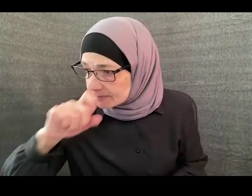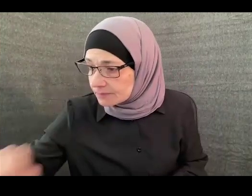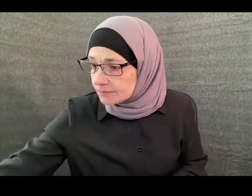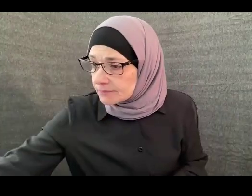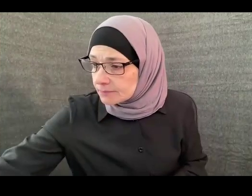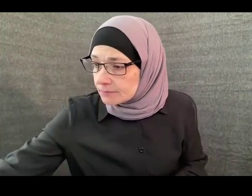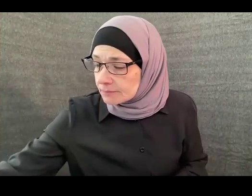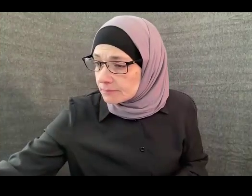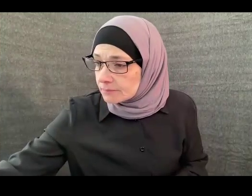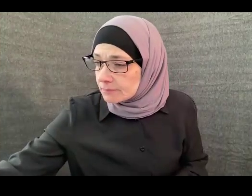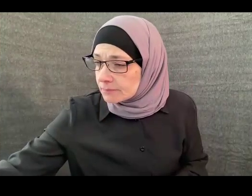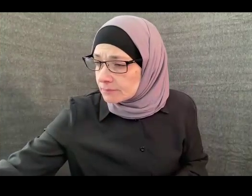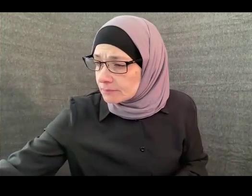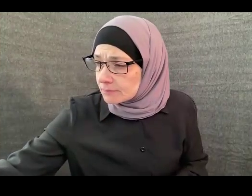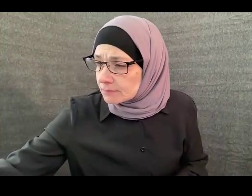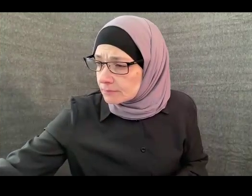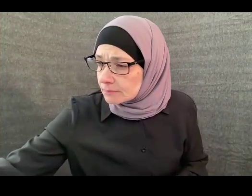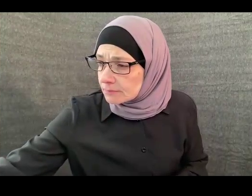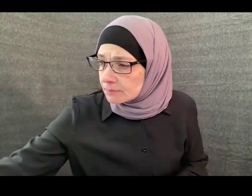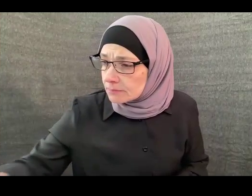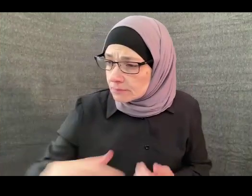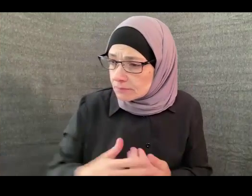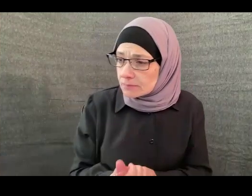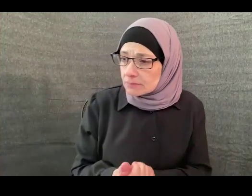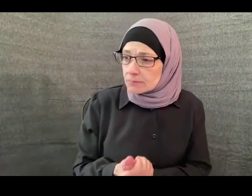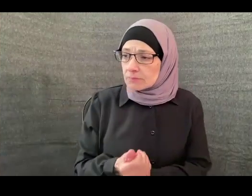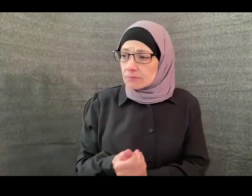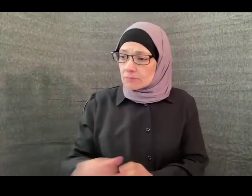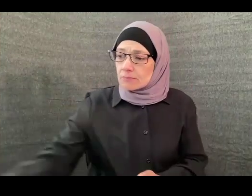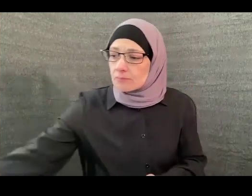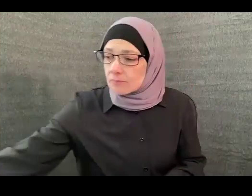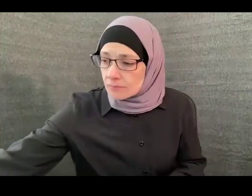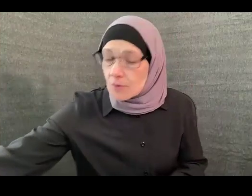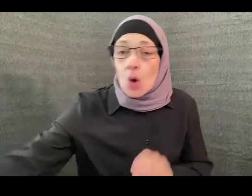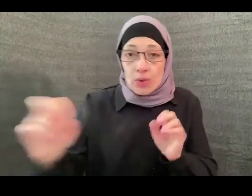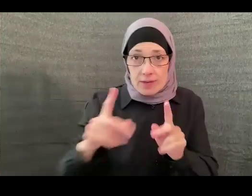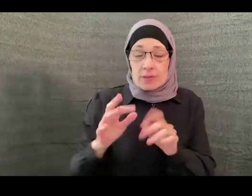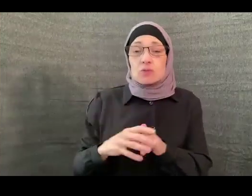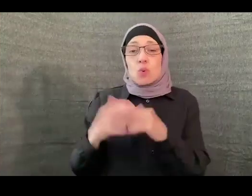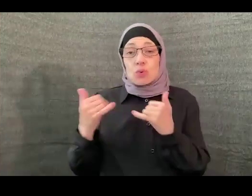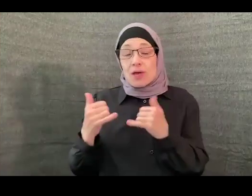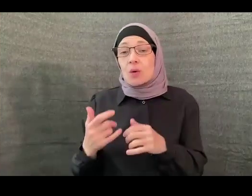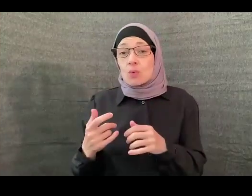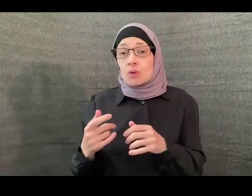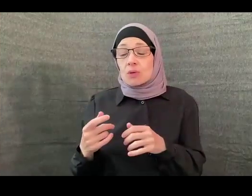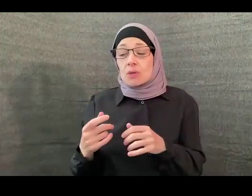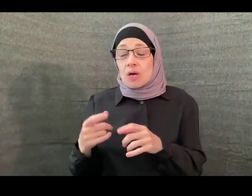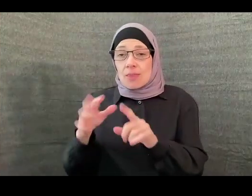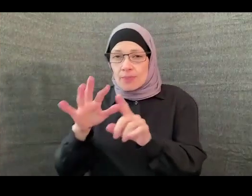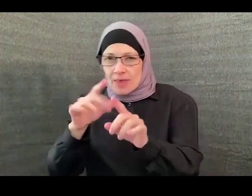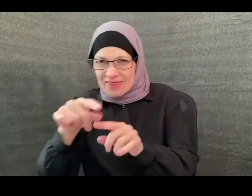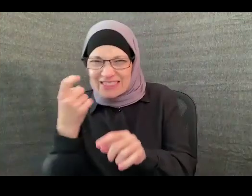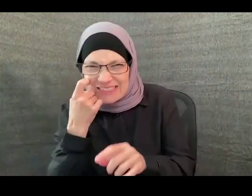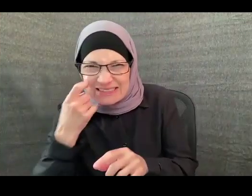are in Medina and the Muhajirin, the migrants who came from Mecca, now it is